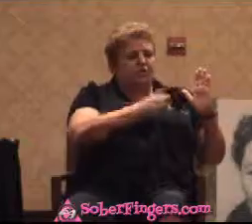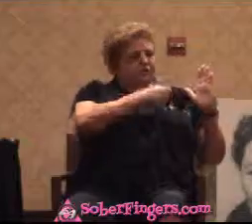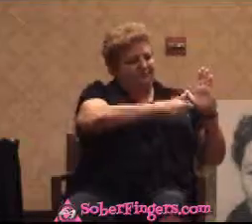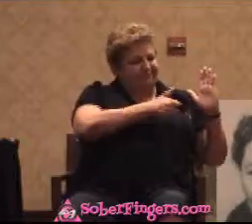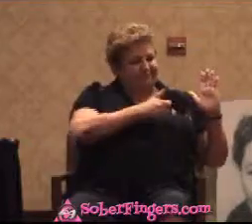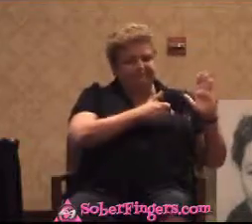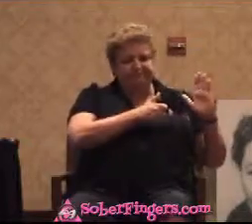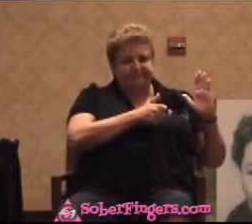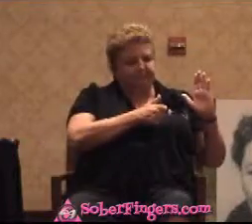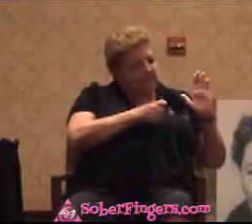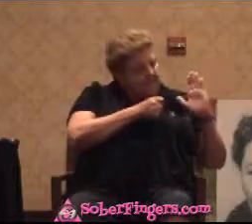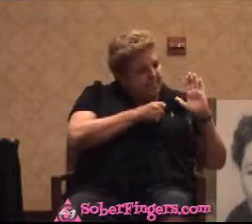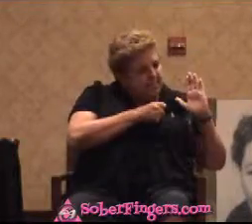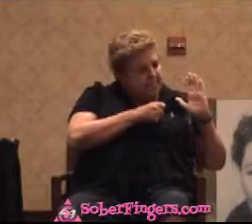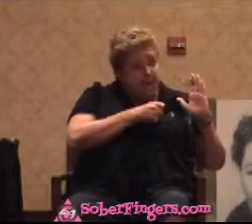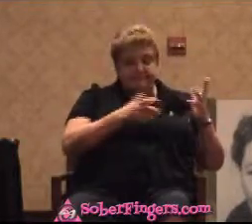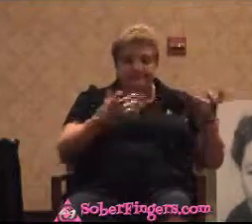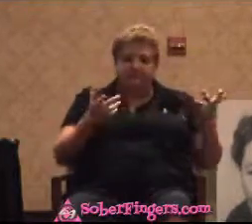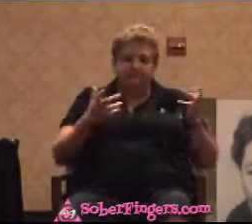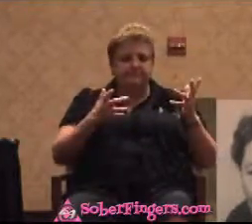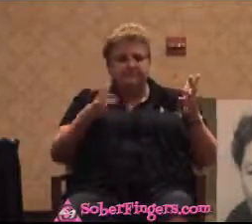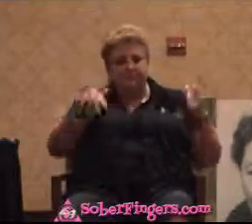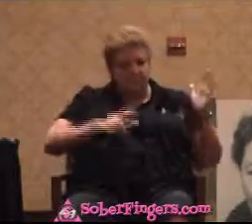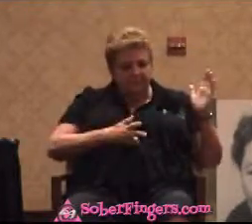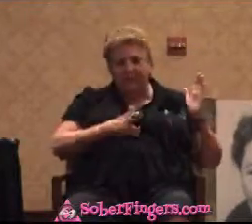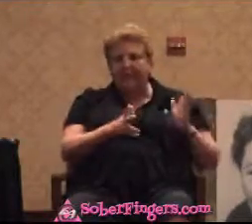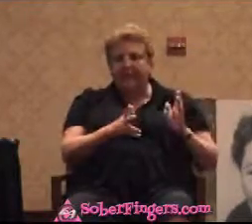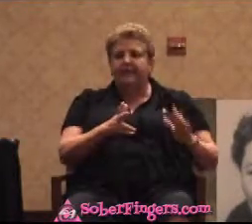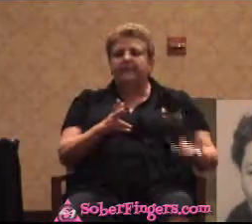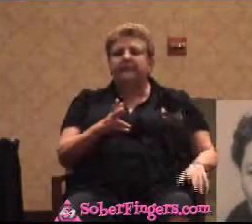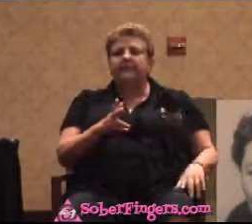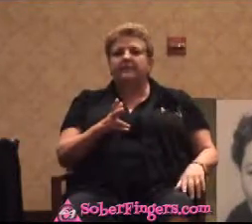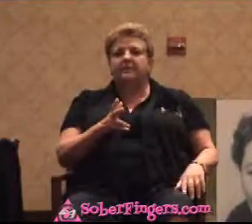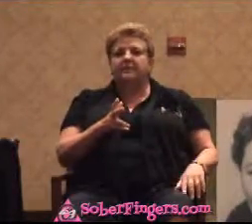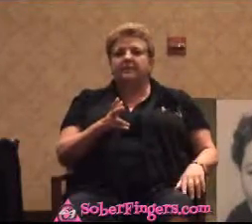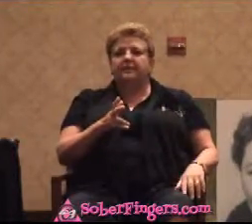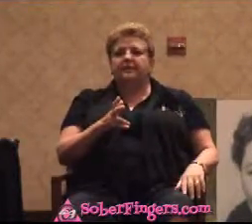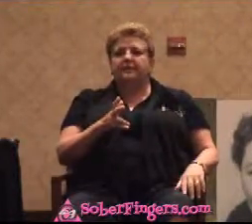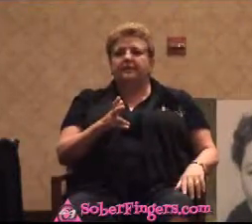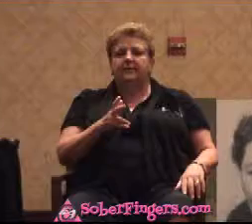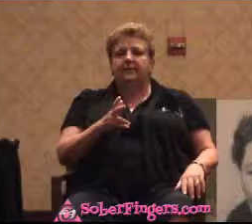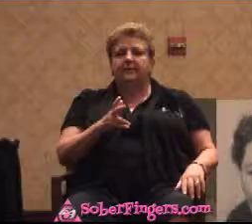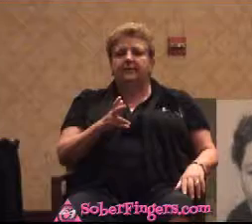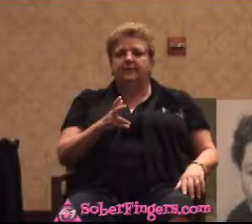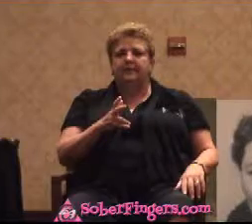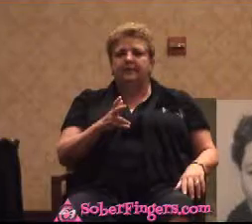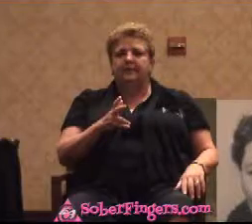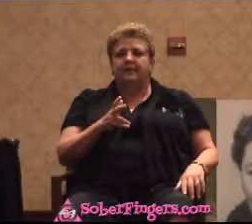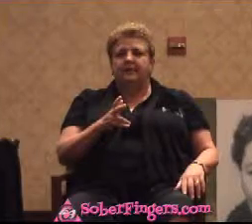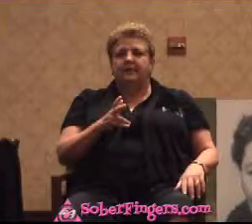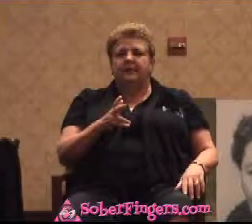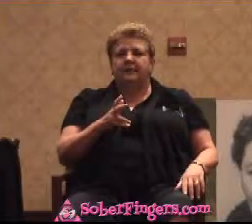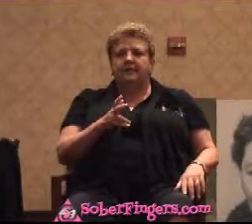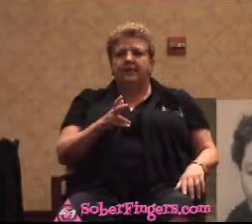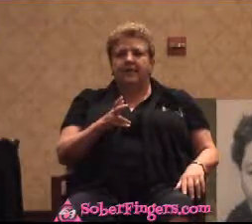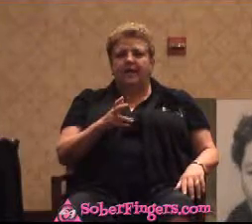I pulled into that lot and pulled up to that thing, and that mescaline took effect.